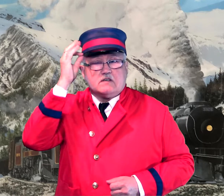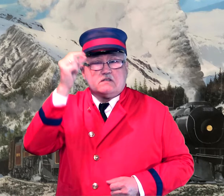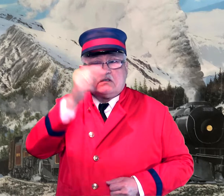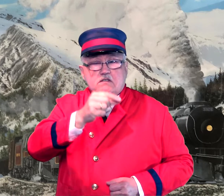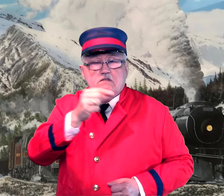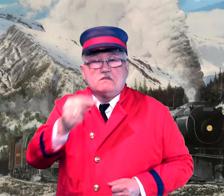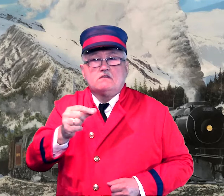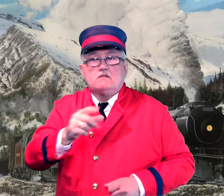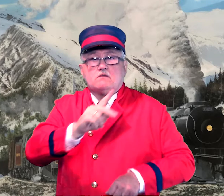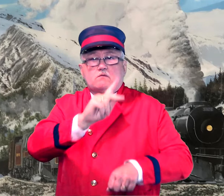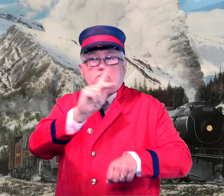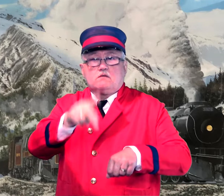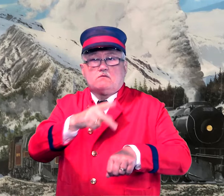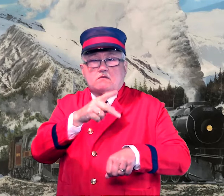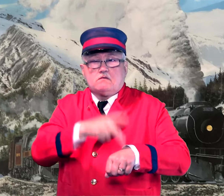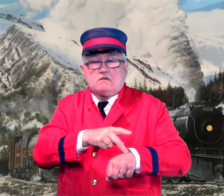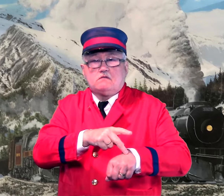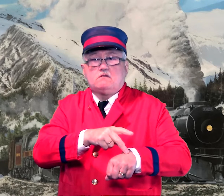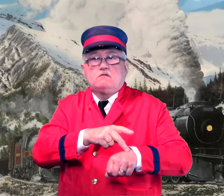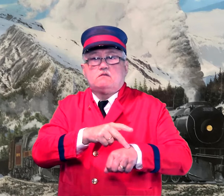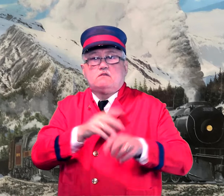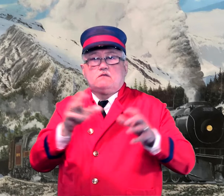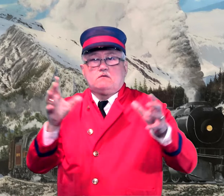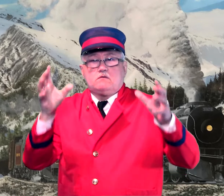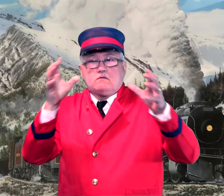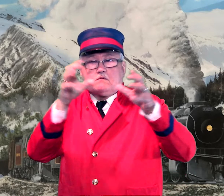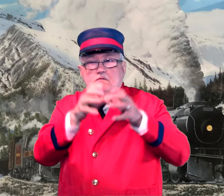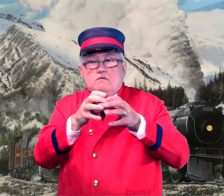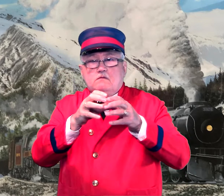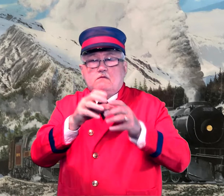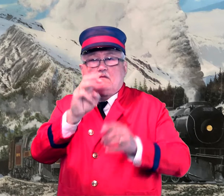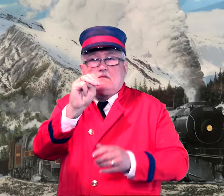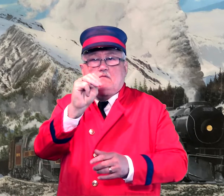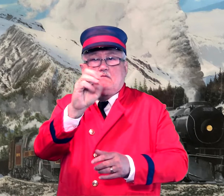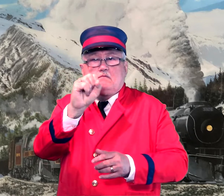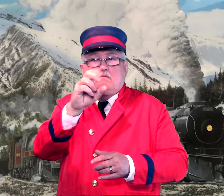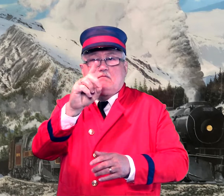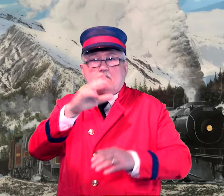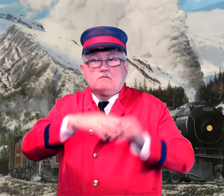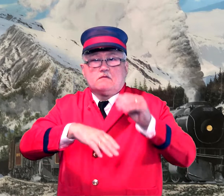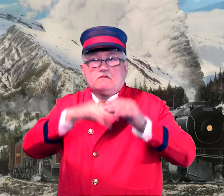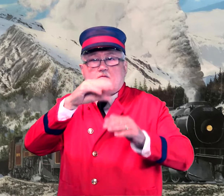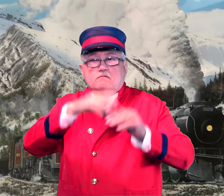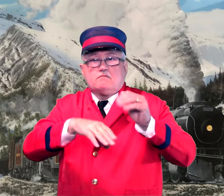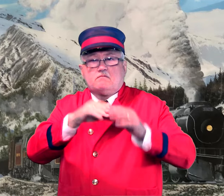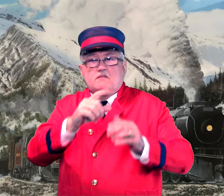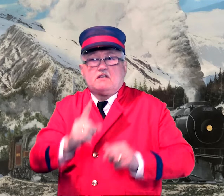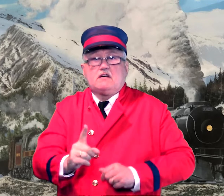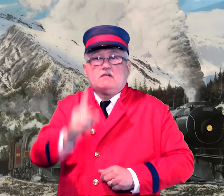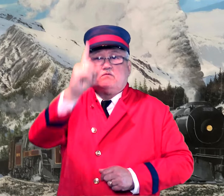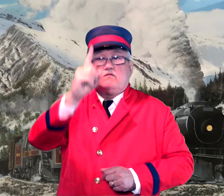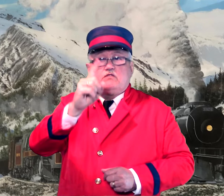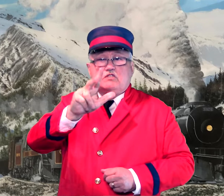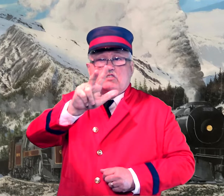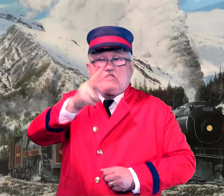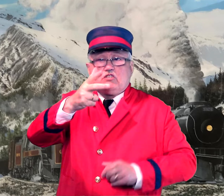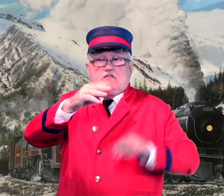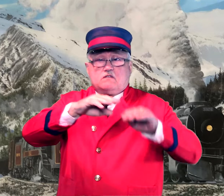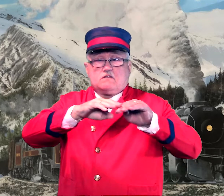federal government and Manitoba government, along with the principal from the Manitoba School for the Deaf, or MSD, met up on the